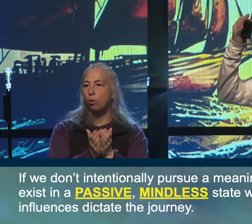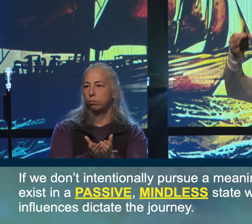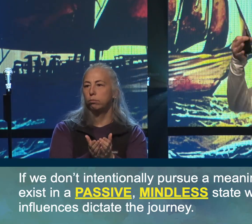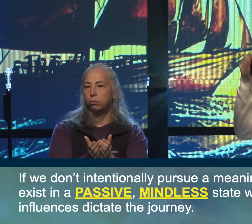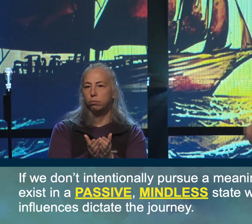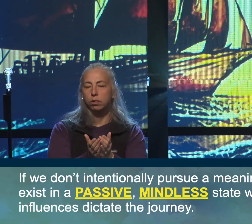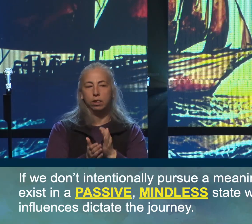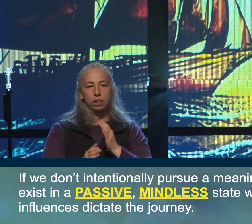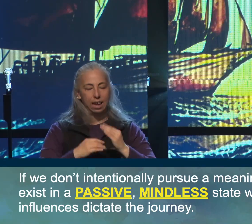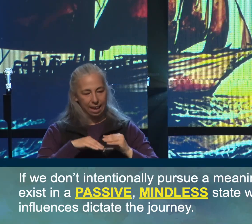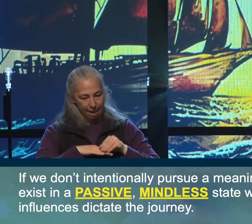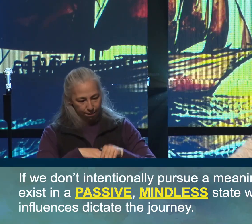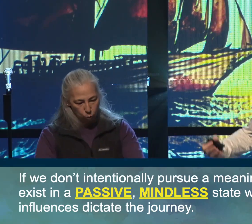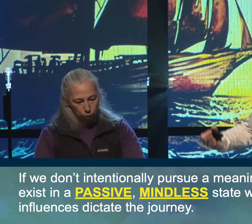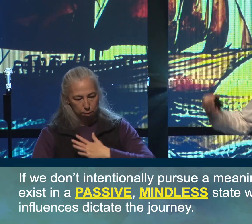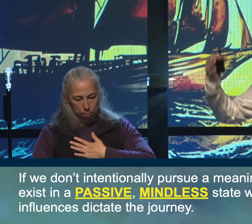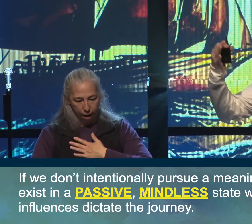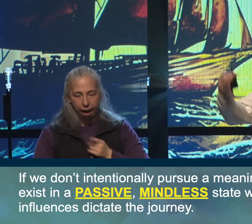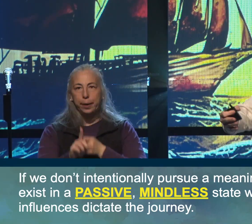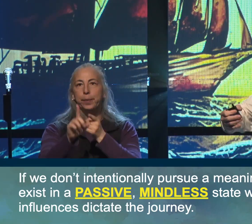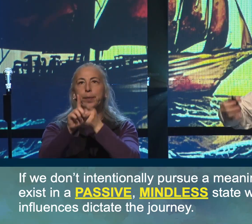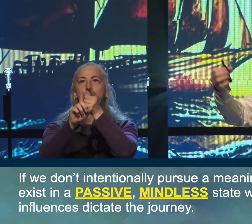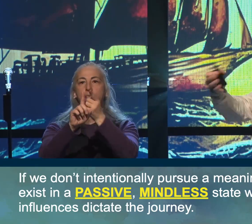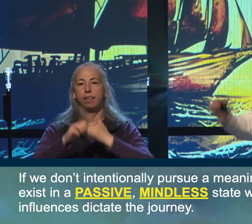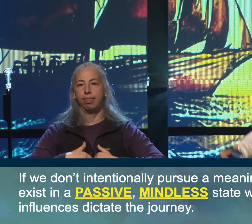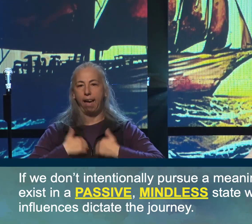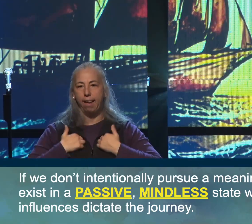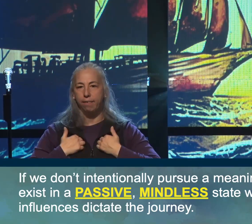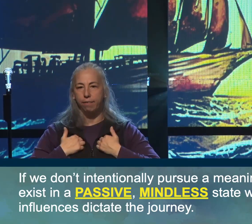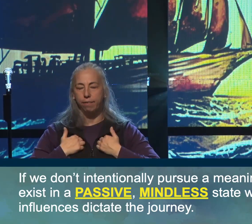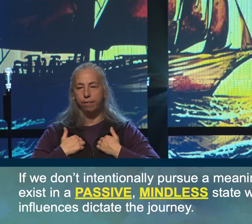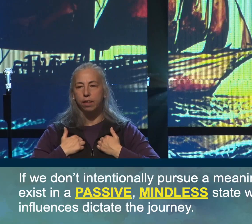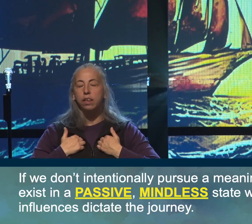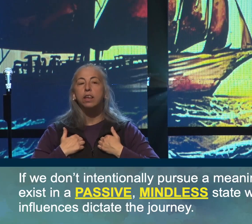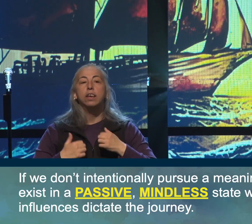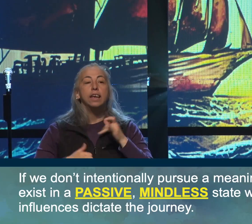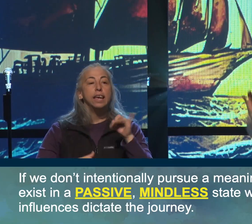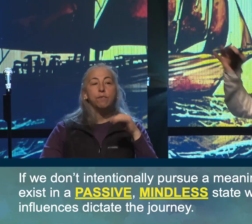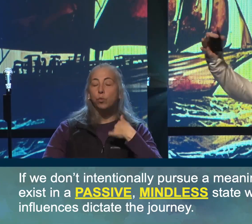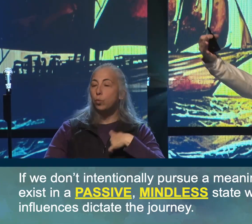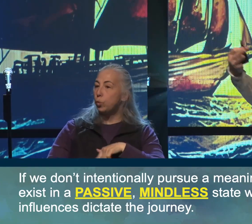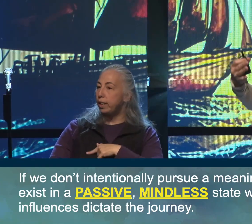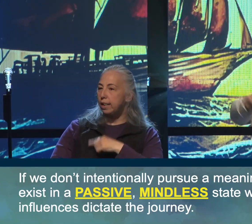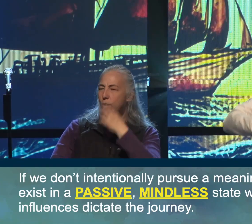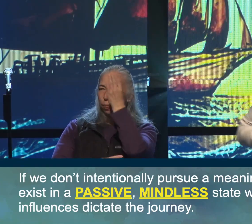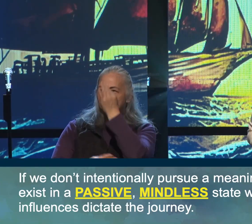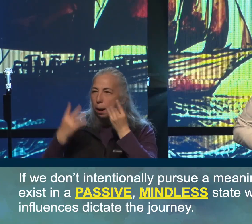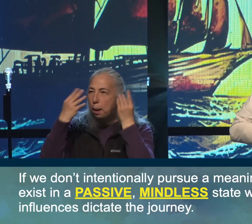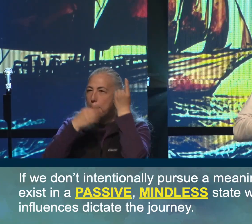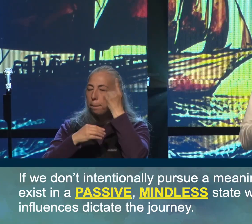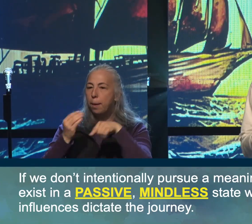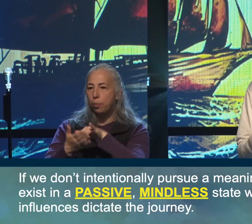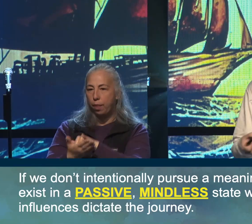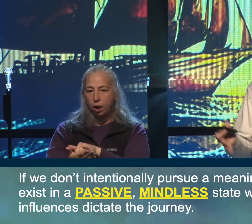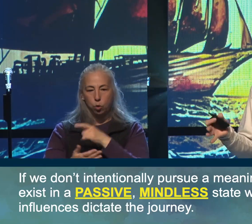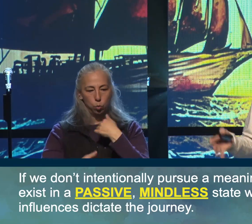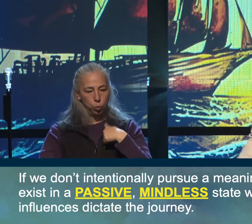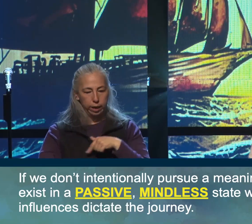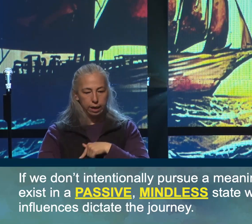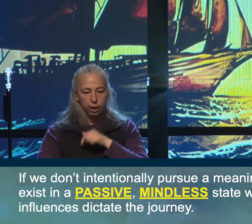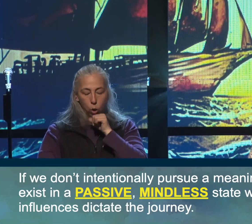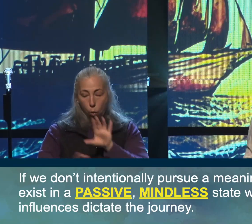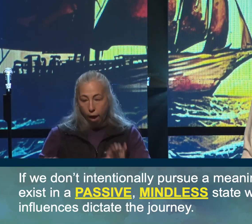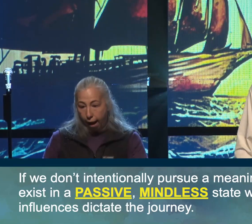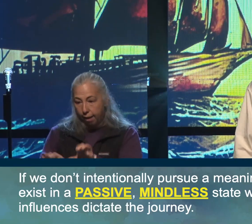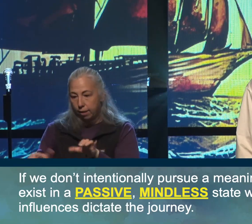if we don't intentionally think about our lives and what we're doing as the captain of our lives and all these things that affect us, we will just kind of float along.